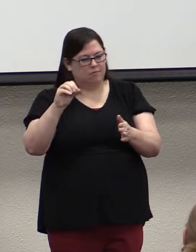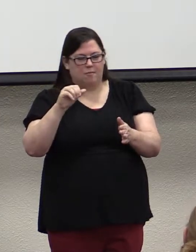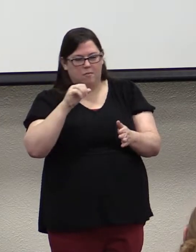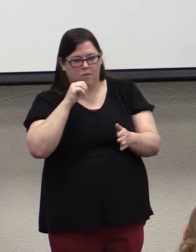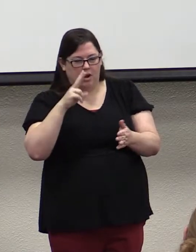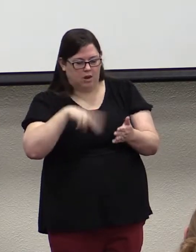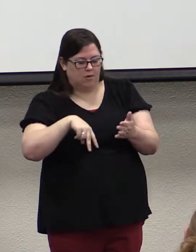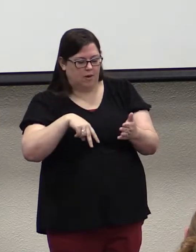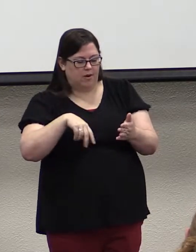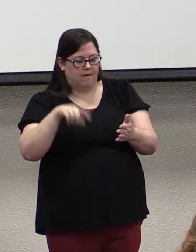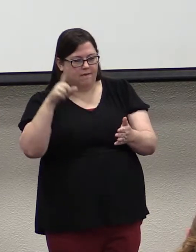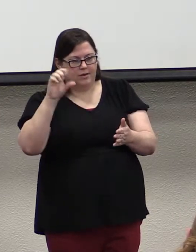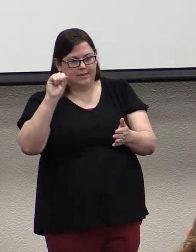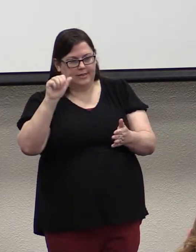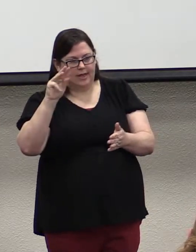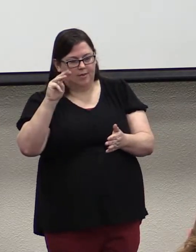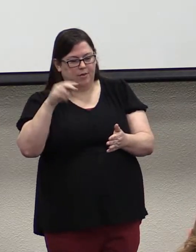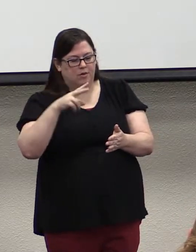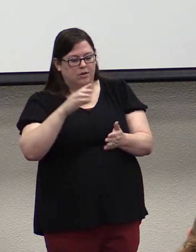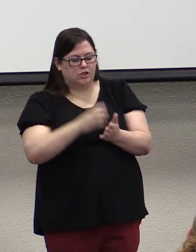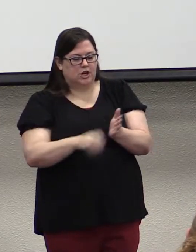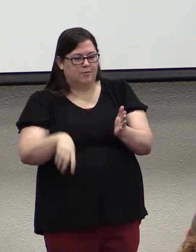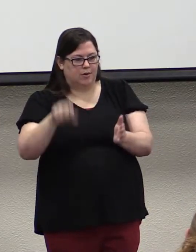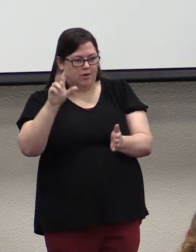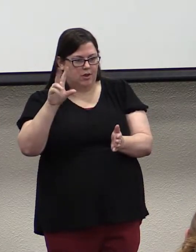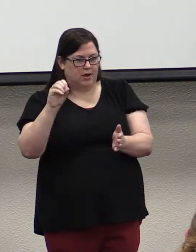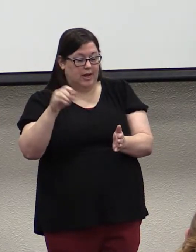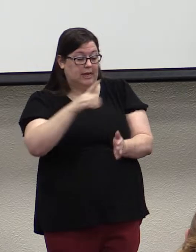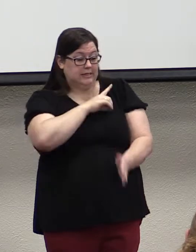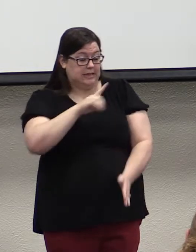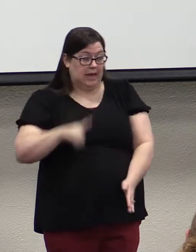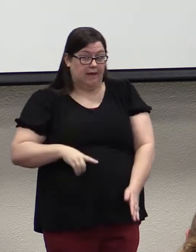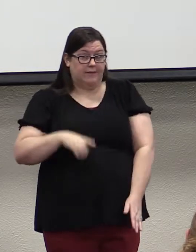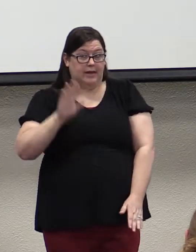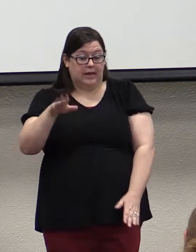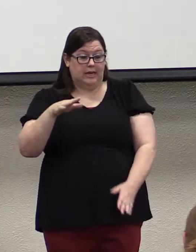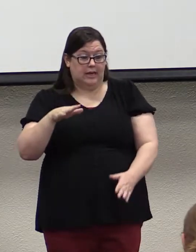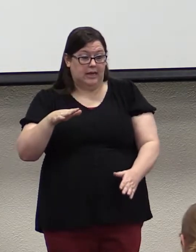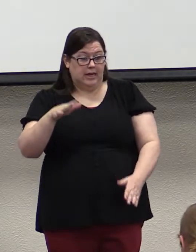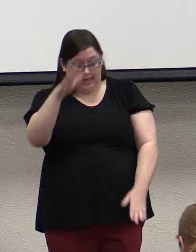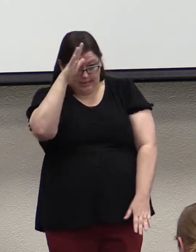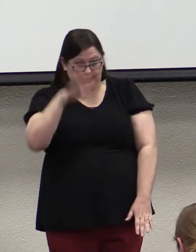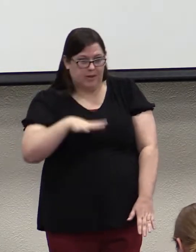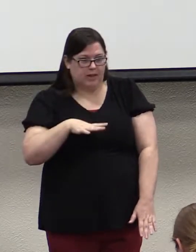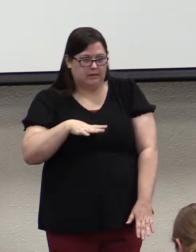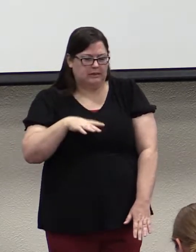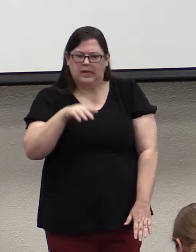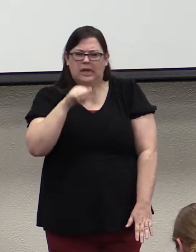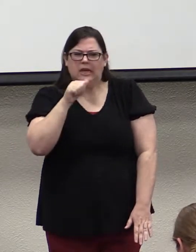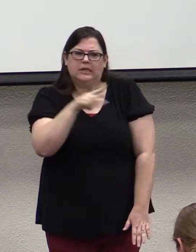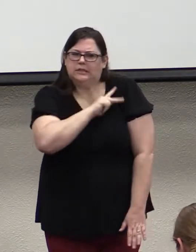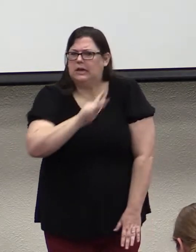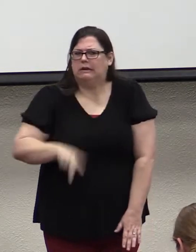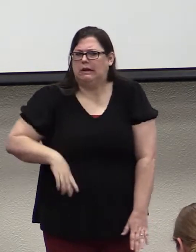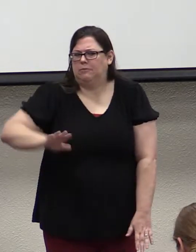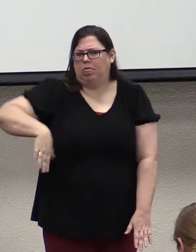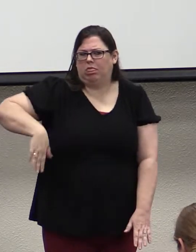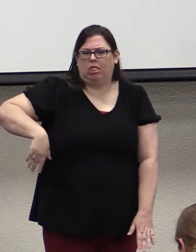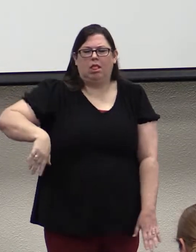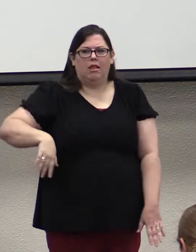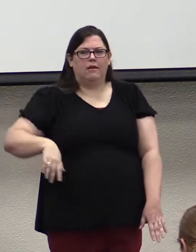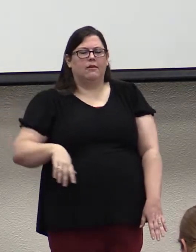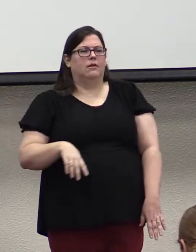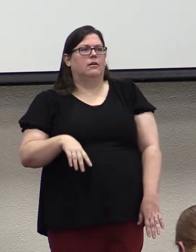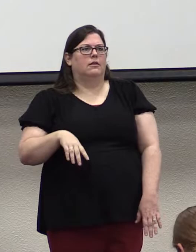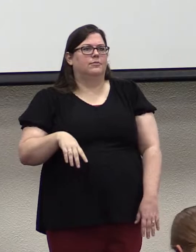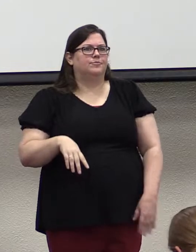1 Samuel 30. David and his men, David's not quite king yet, Saul's still around,